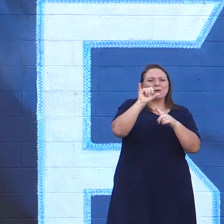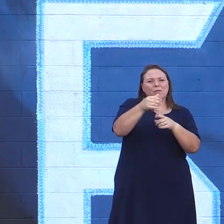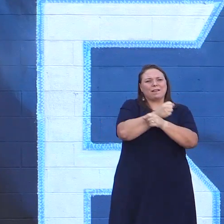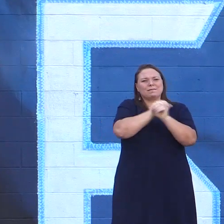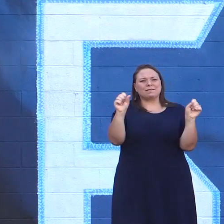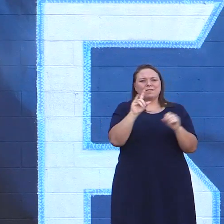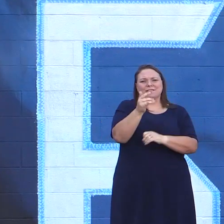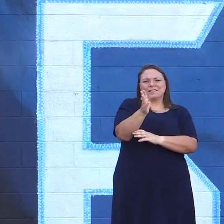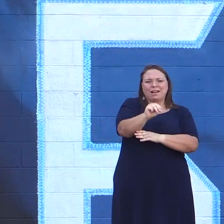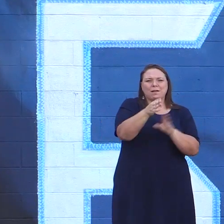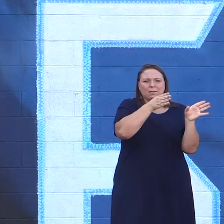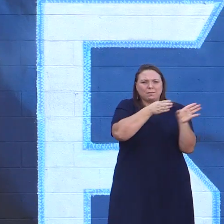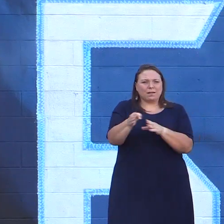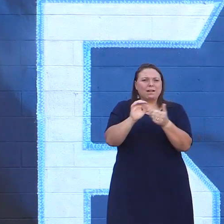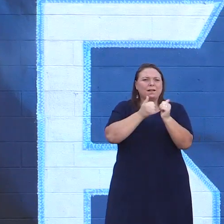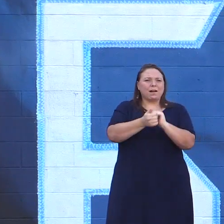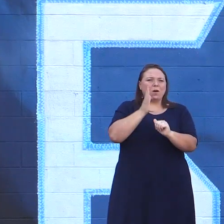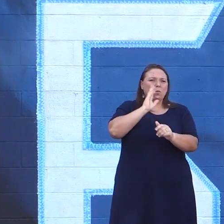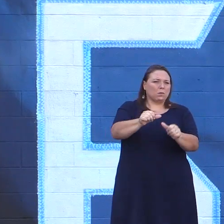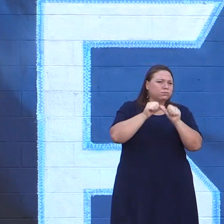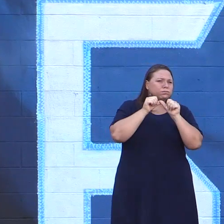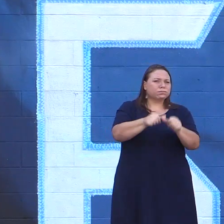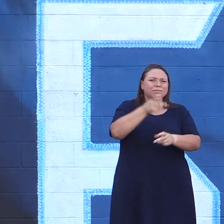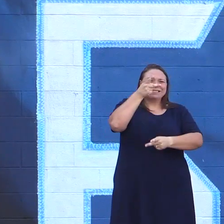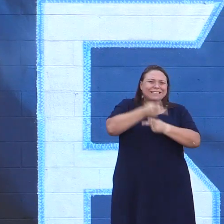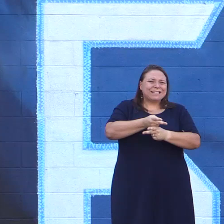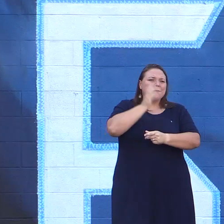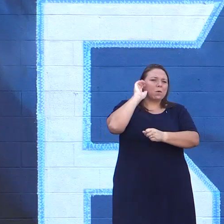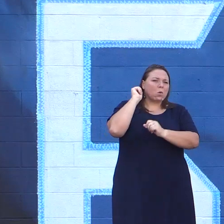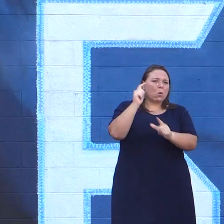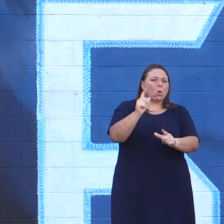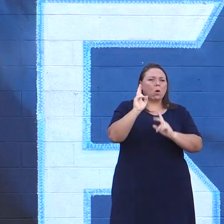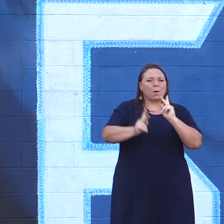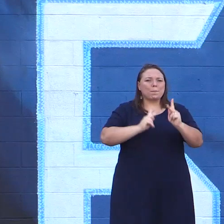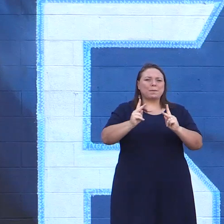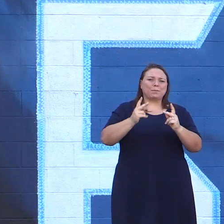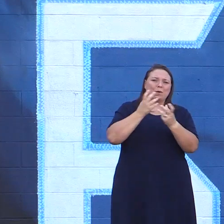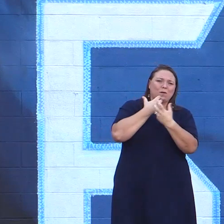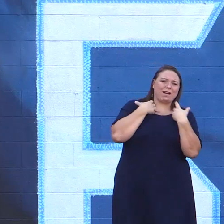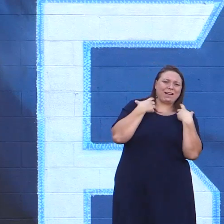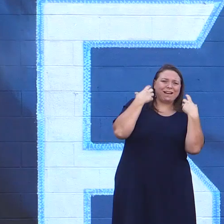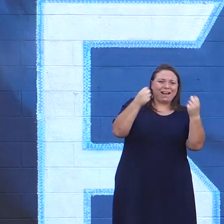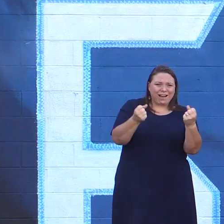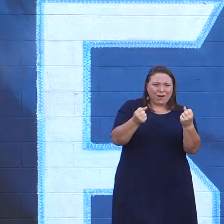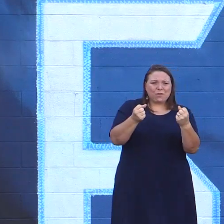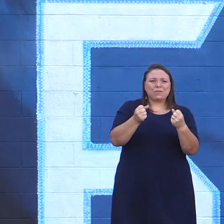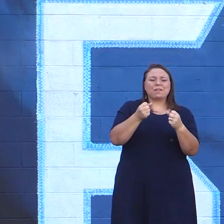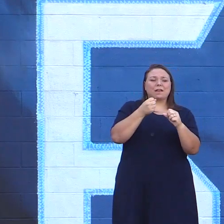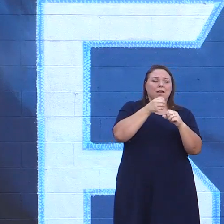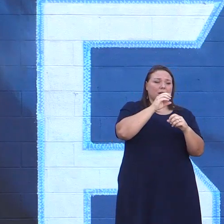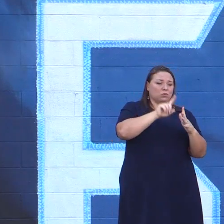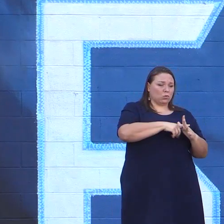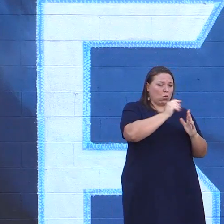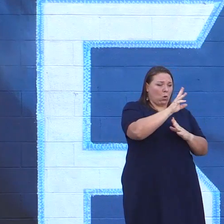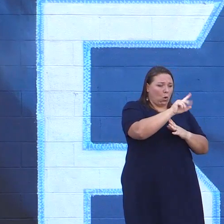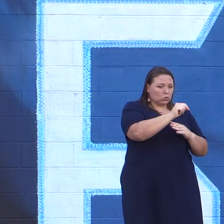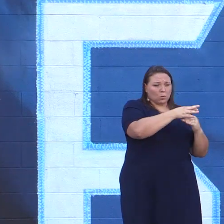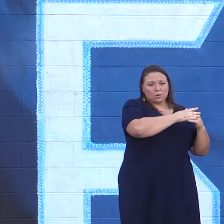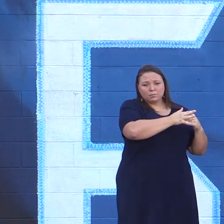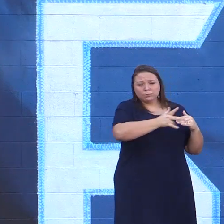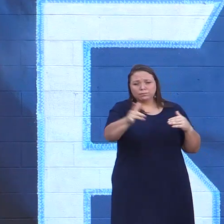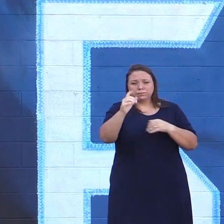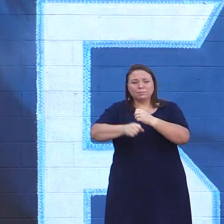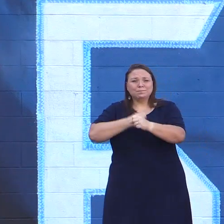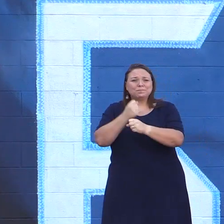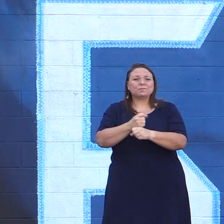Plan and how it will keep all visitors to Nissan Stadium healthy in October and beyond. And